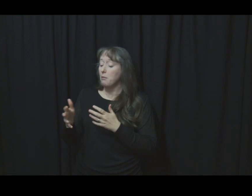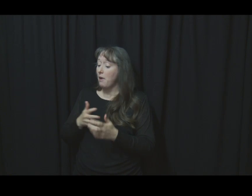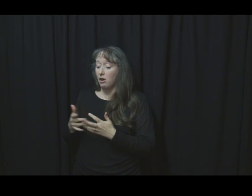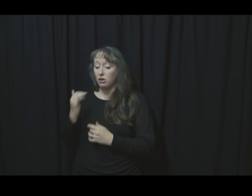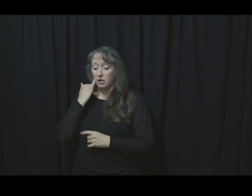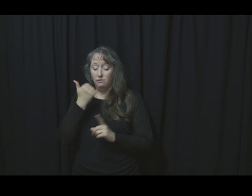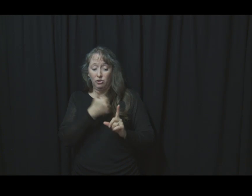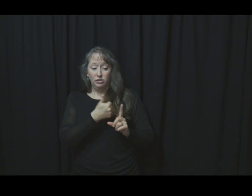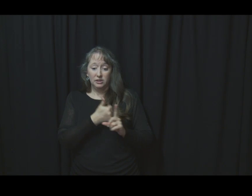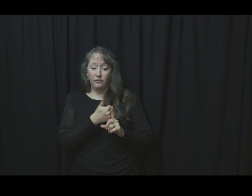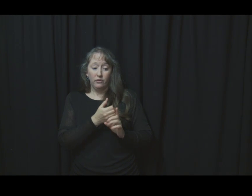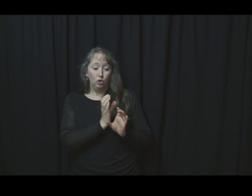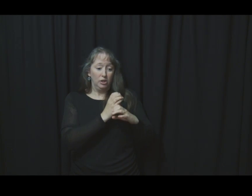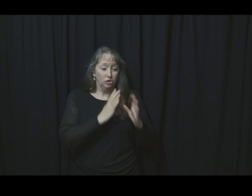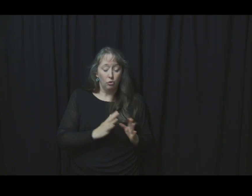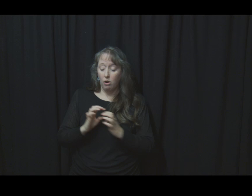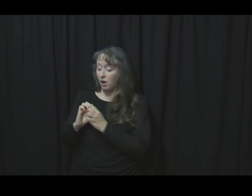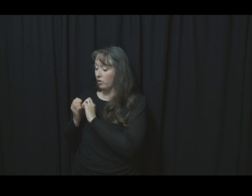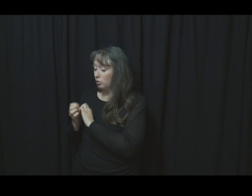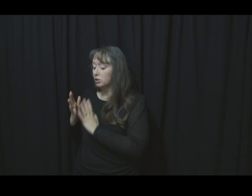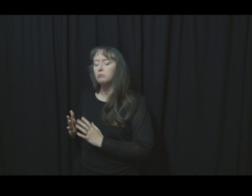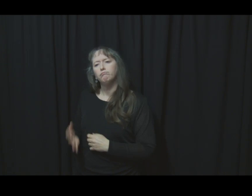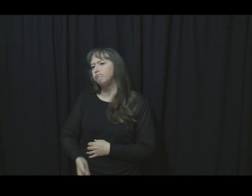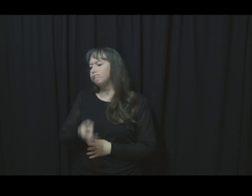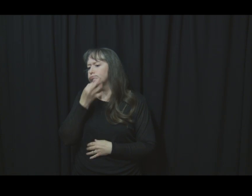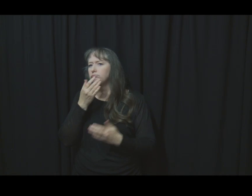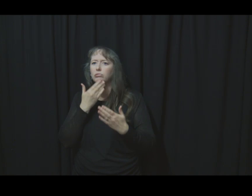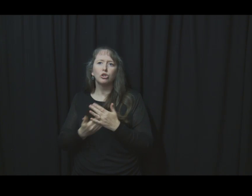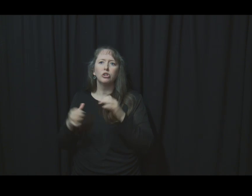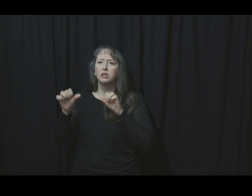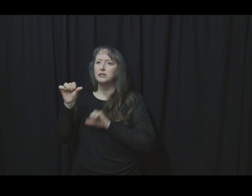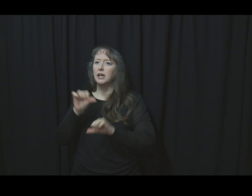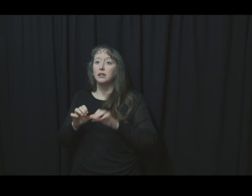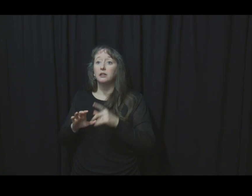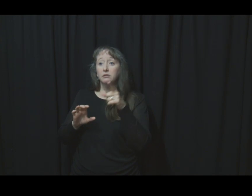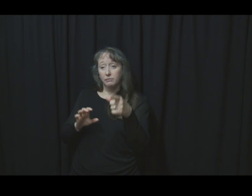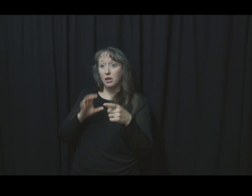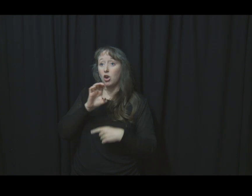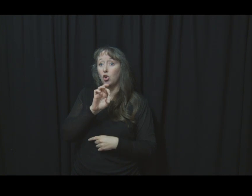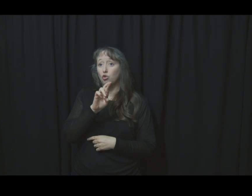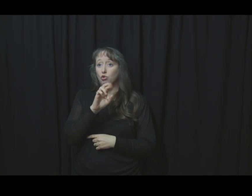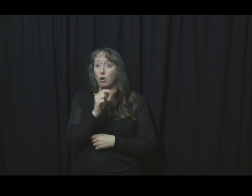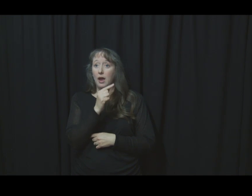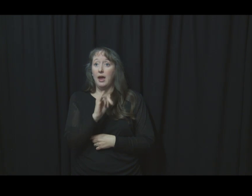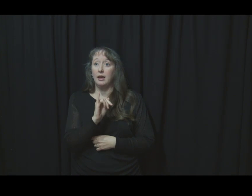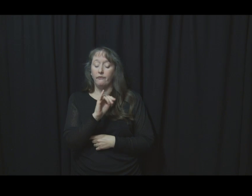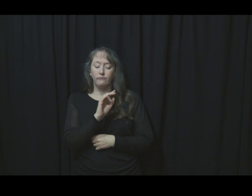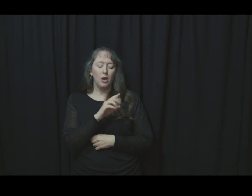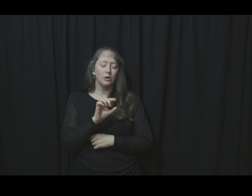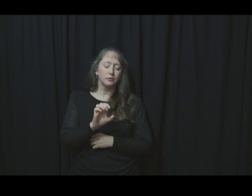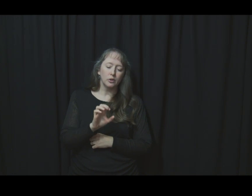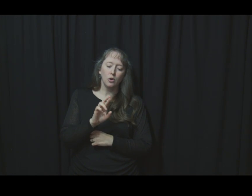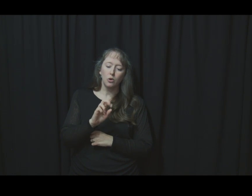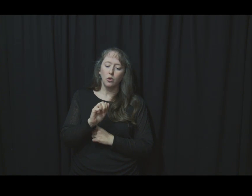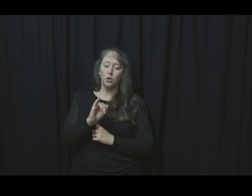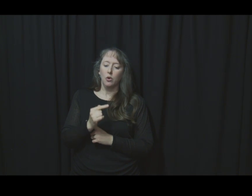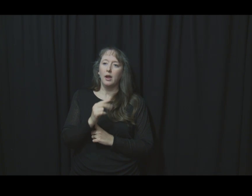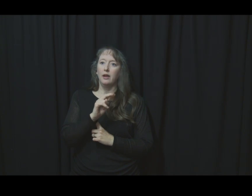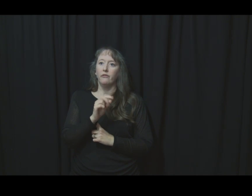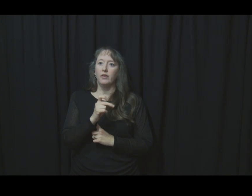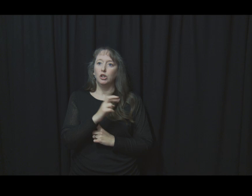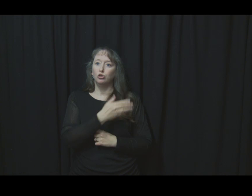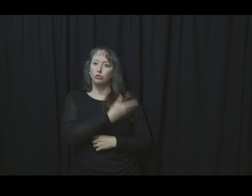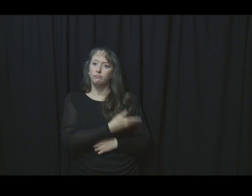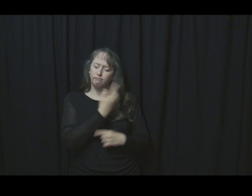evolutionist, you can be a great scientist. For instance, here's an atheist who is a great scientist, Craig Venter, one of the first researchers to sequence the human genome. Or Dr.